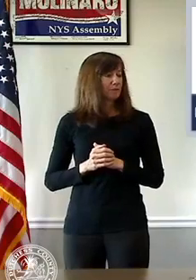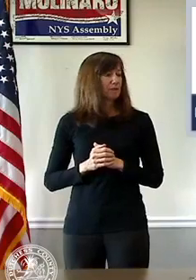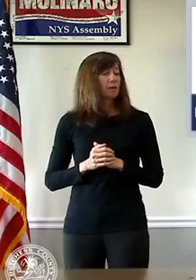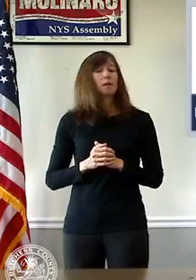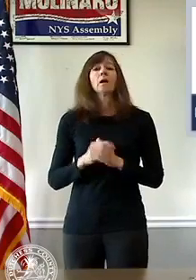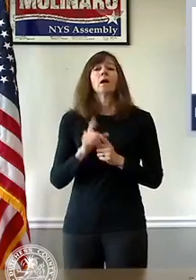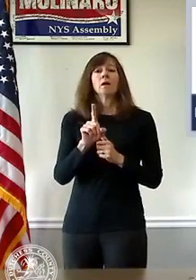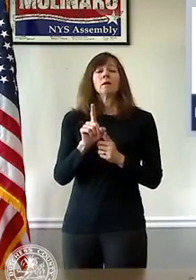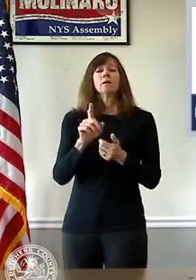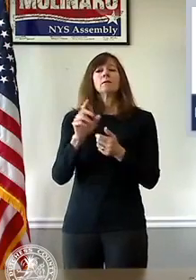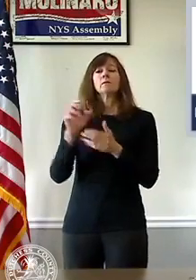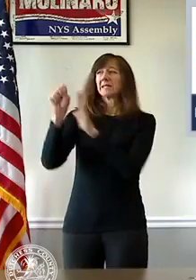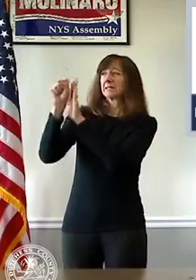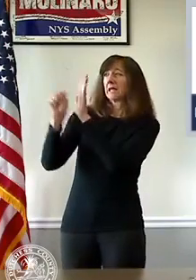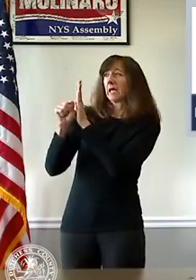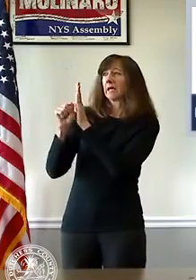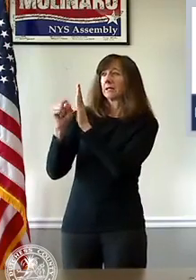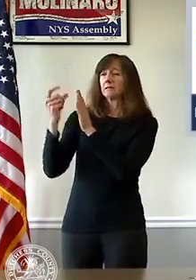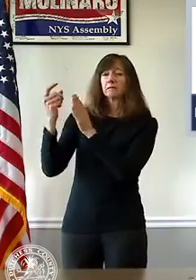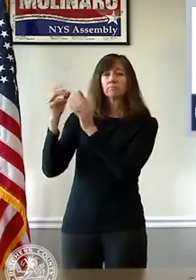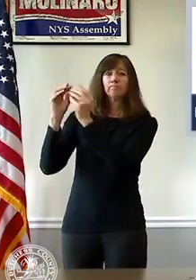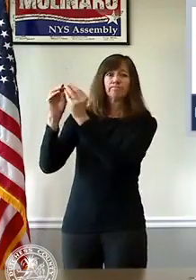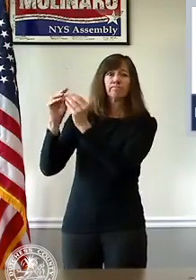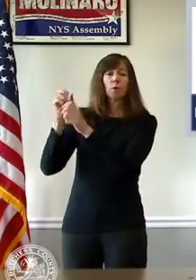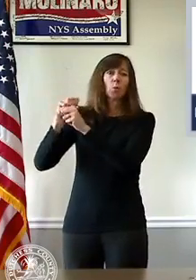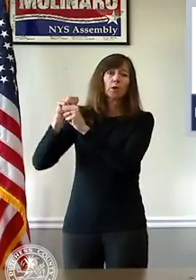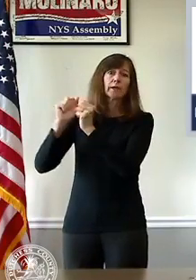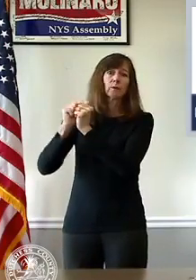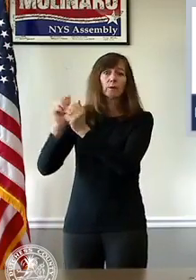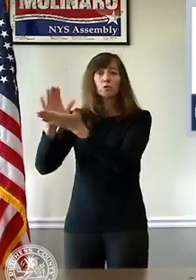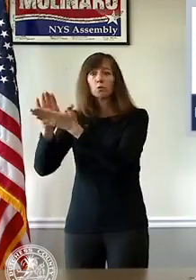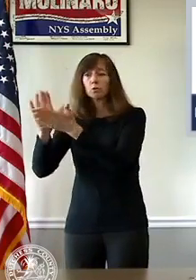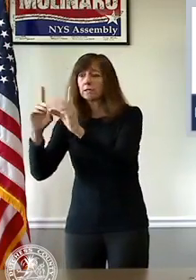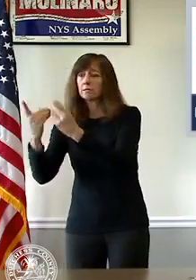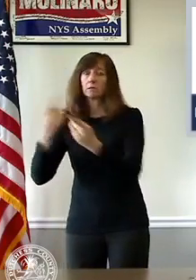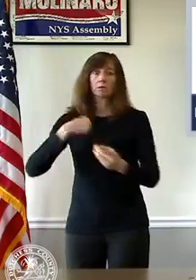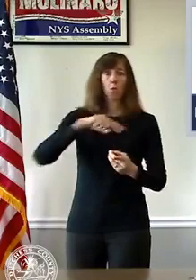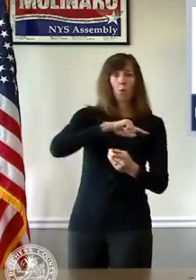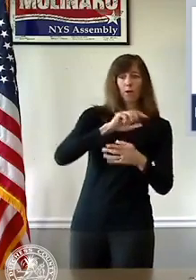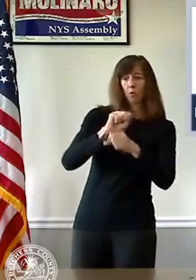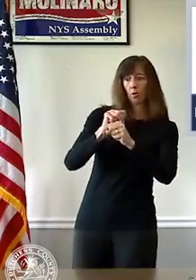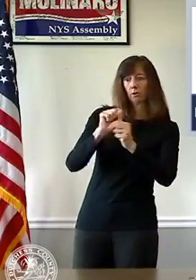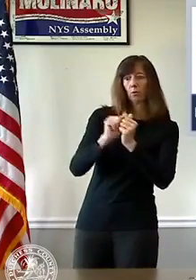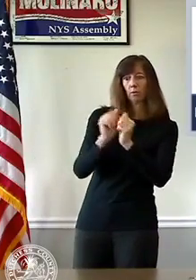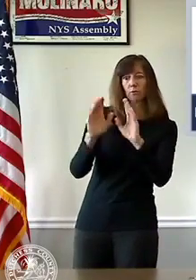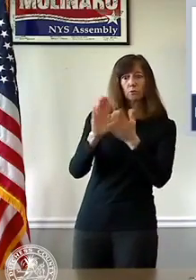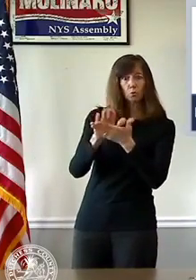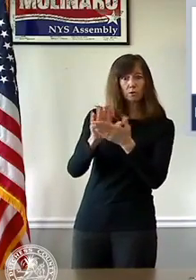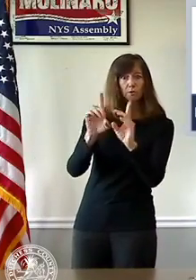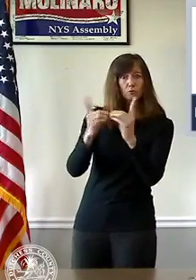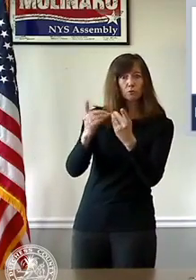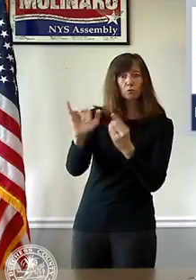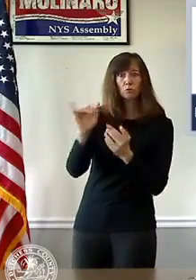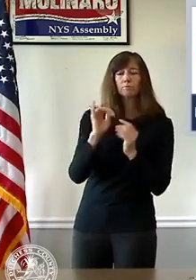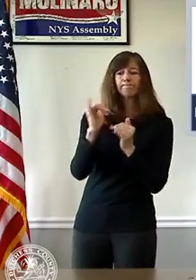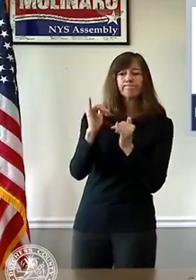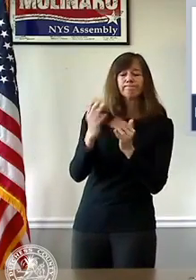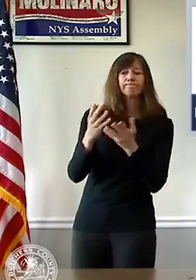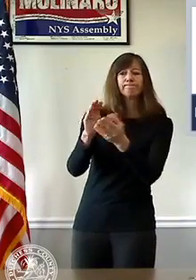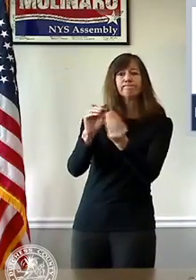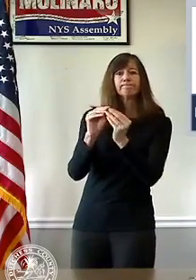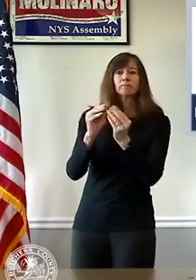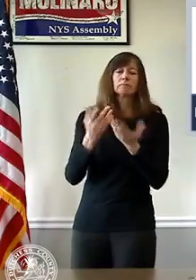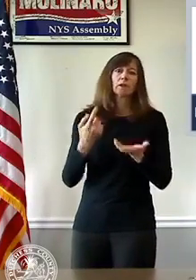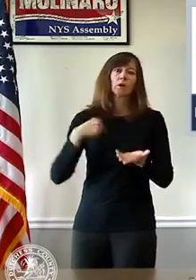The state is working toward protocols with school districts. We are working with our school districts. We believe, obviously, that assuming we don't